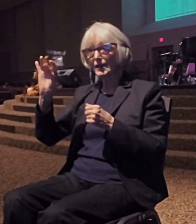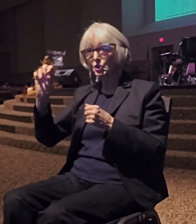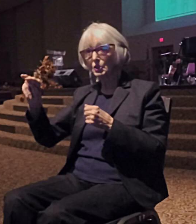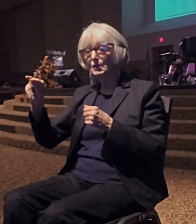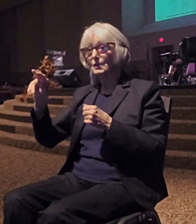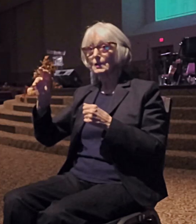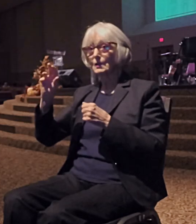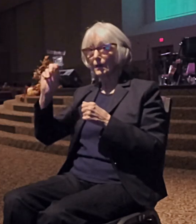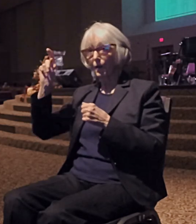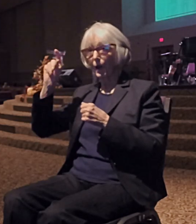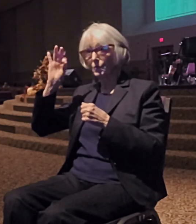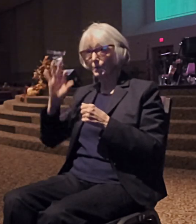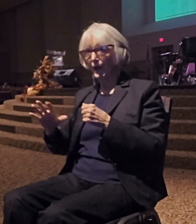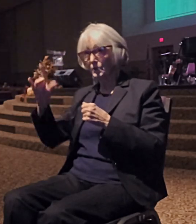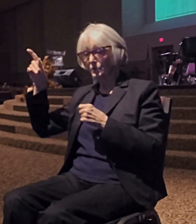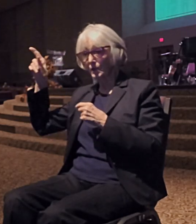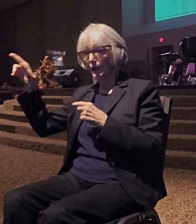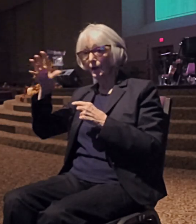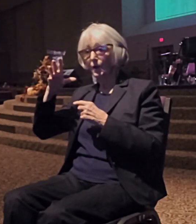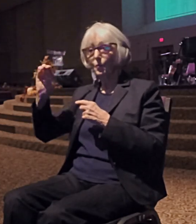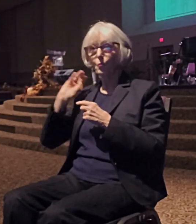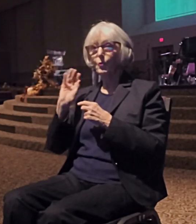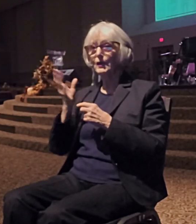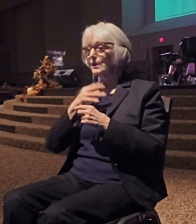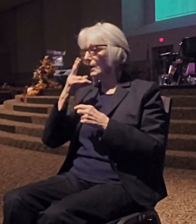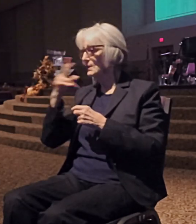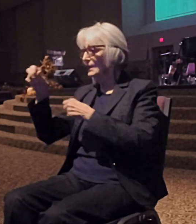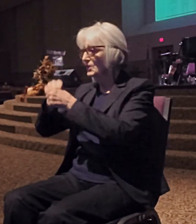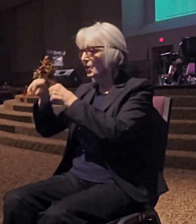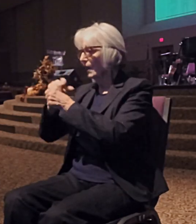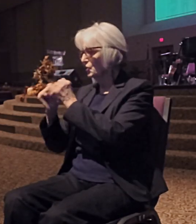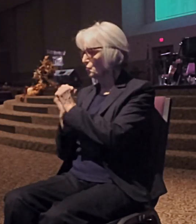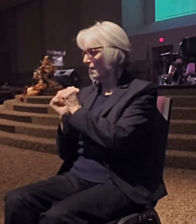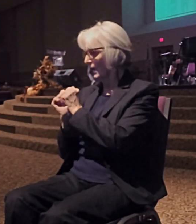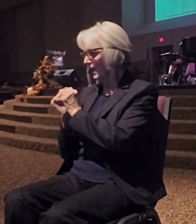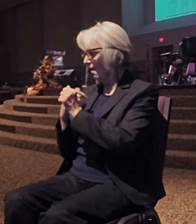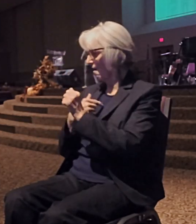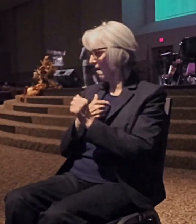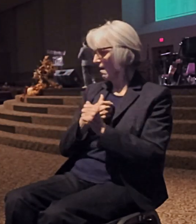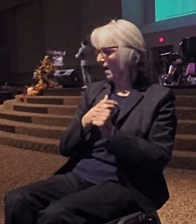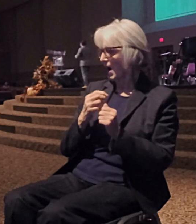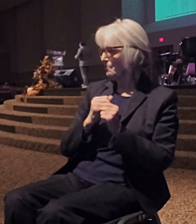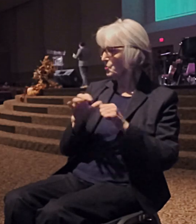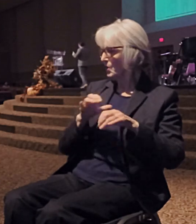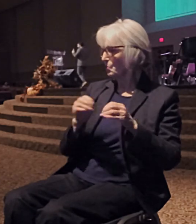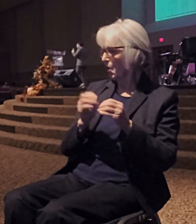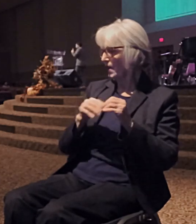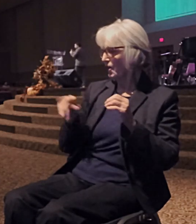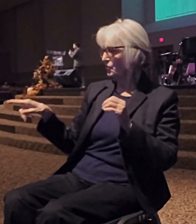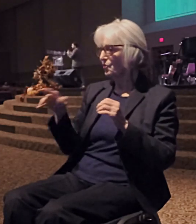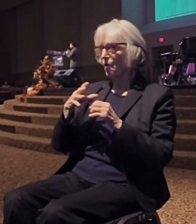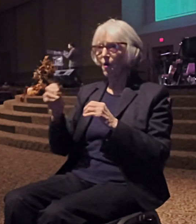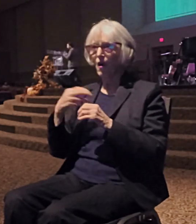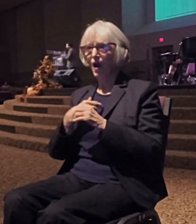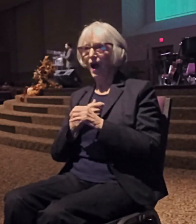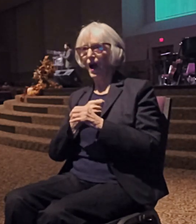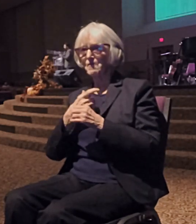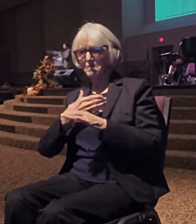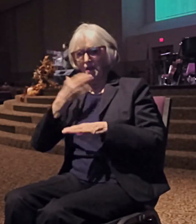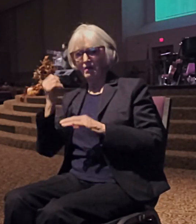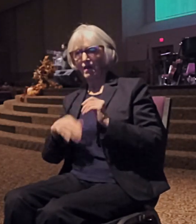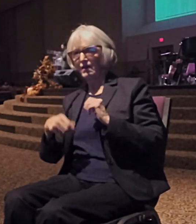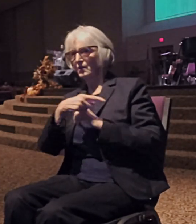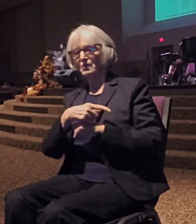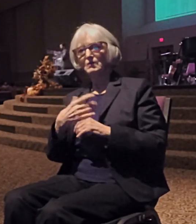not view each other as rivals. Oh, your college ministry is bigger than mine, you're reaching more. One, that's not biblical in any way.